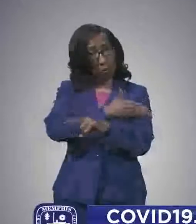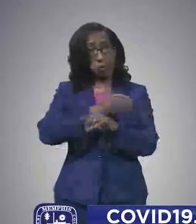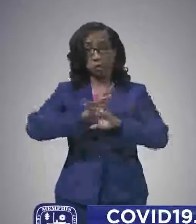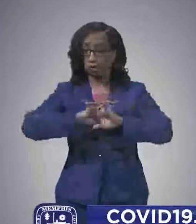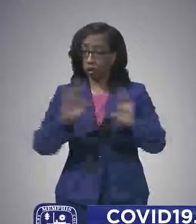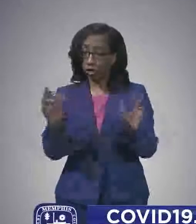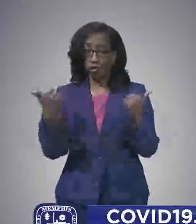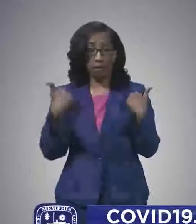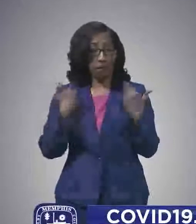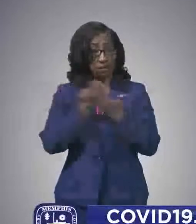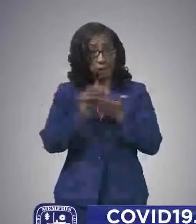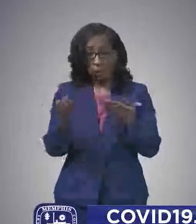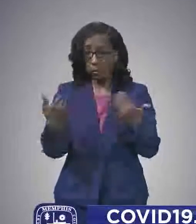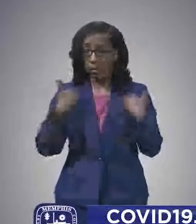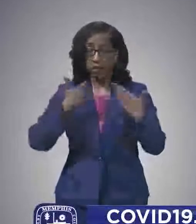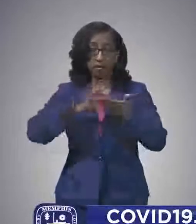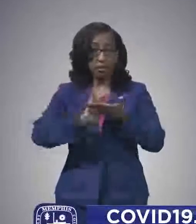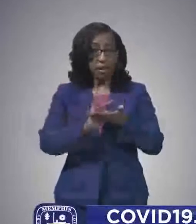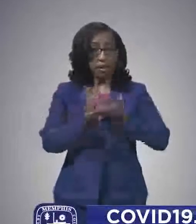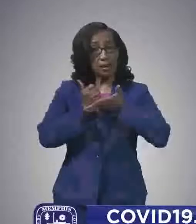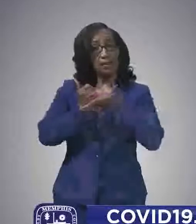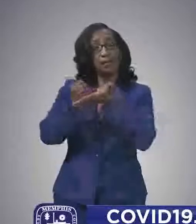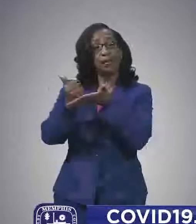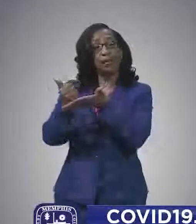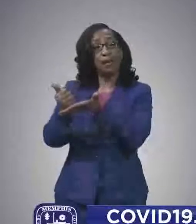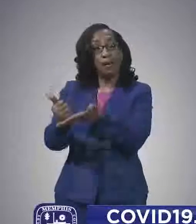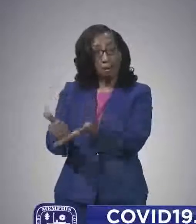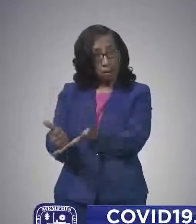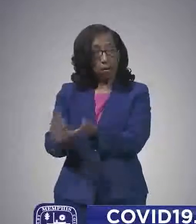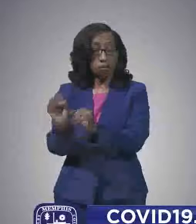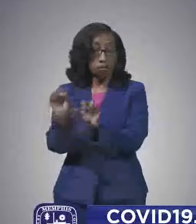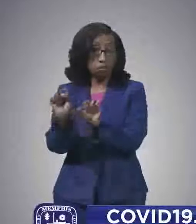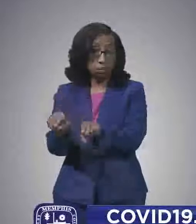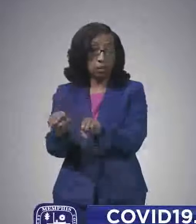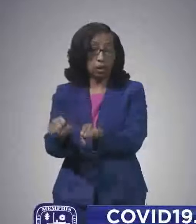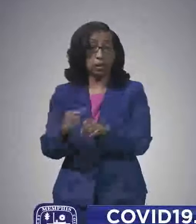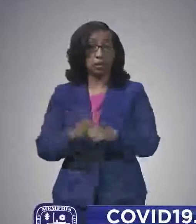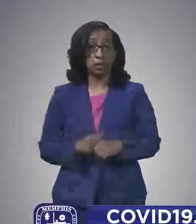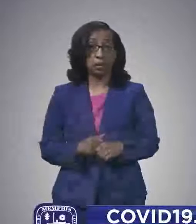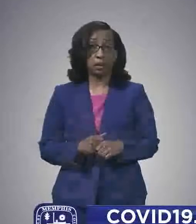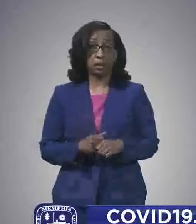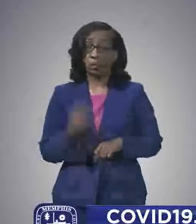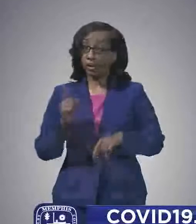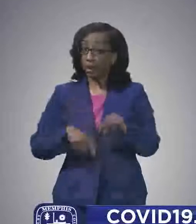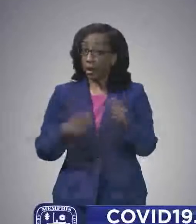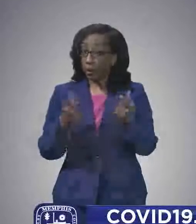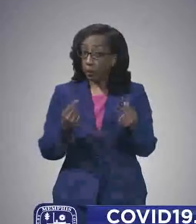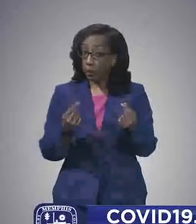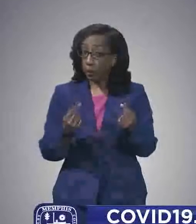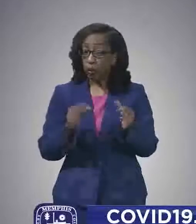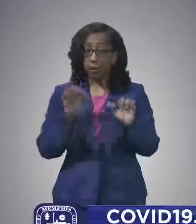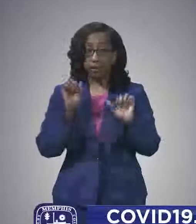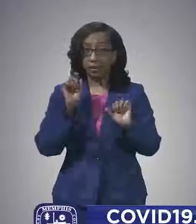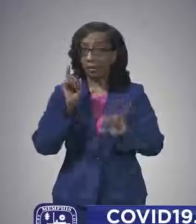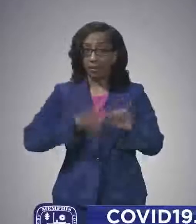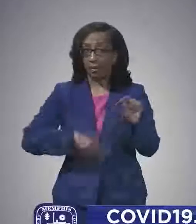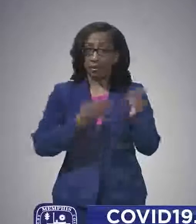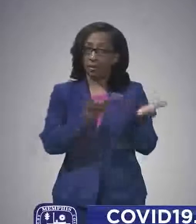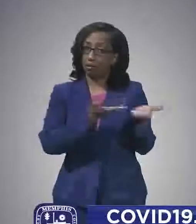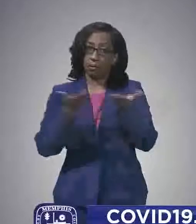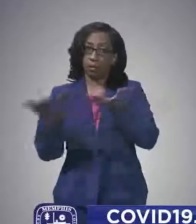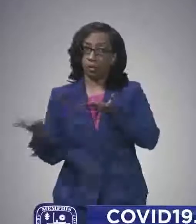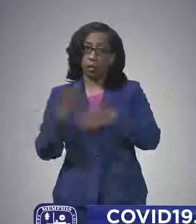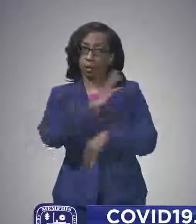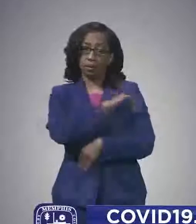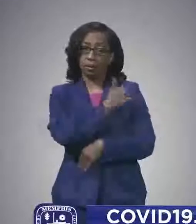equipment, they have the medicine to stabilize patients there on the scene. The only thing they can't do is transport you to the hospital.